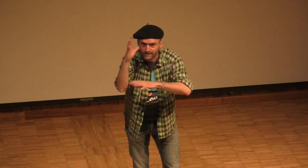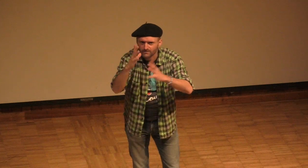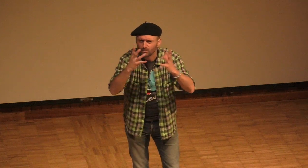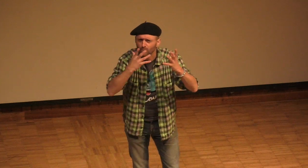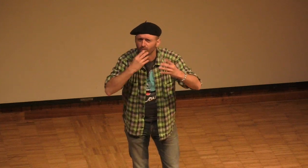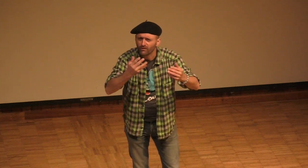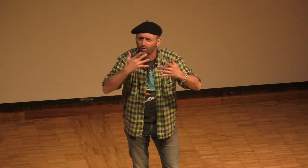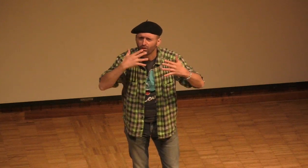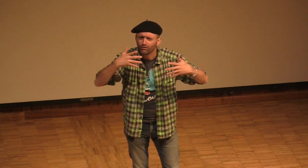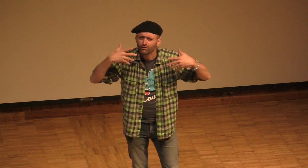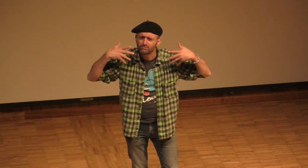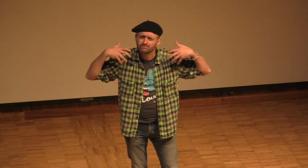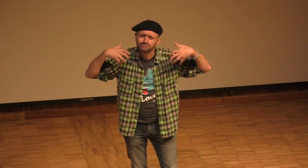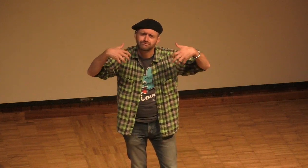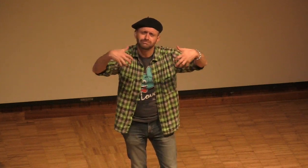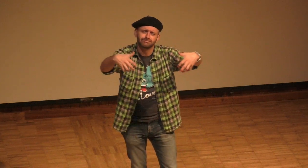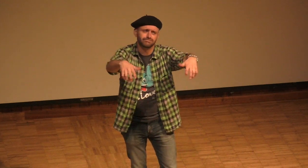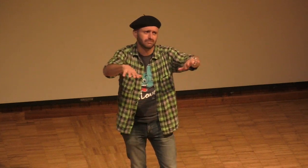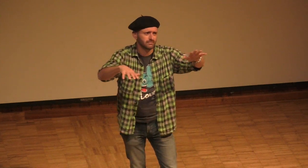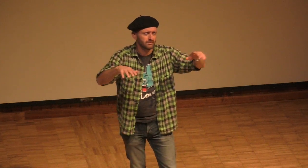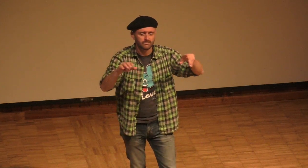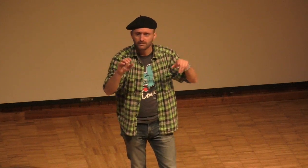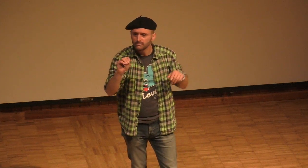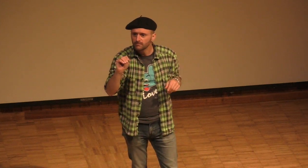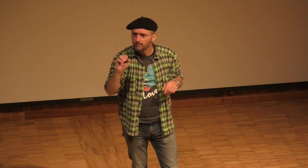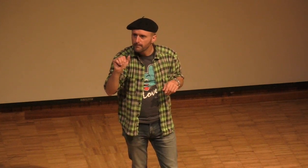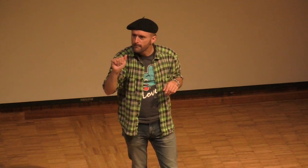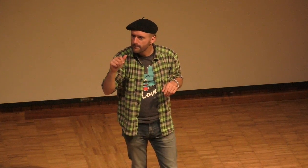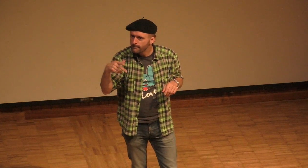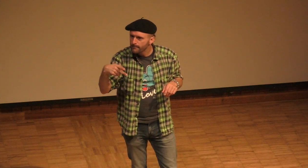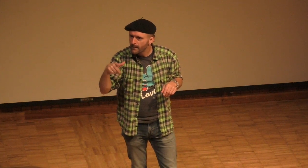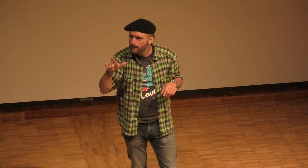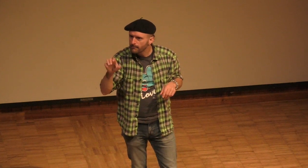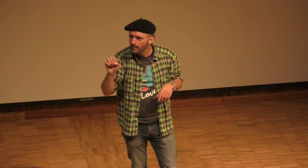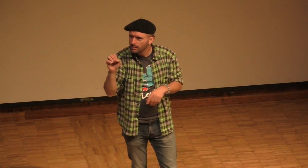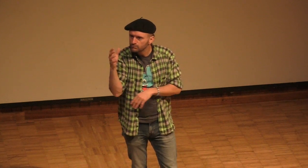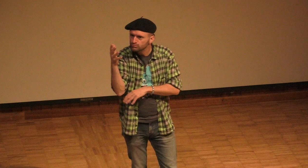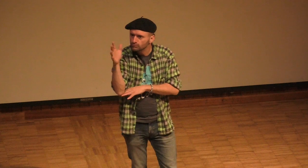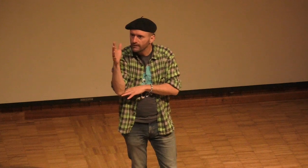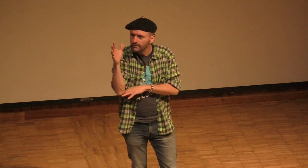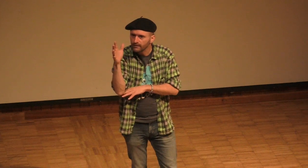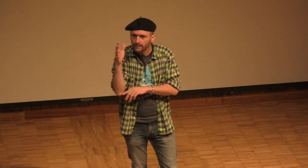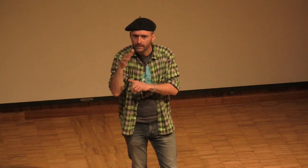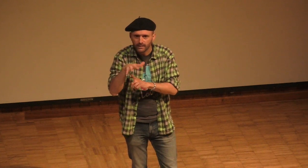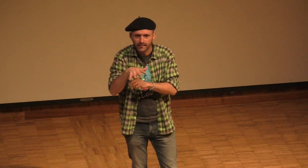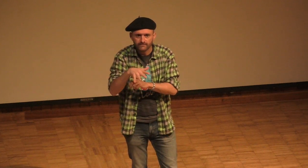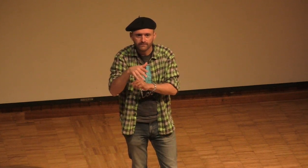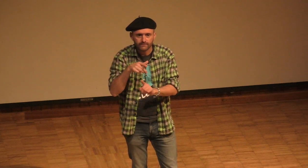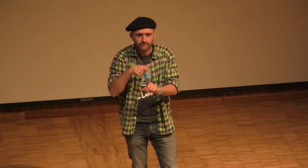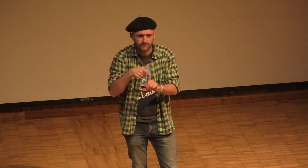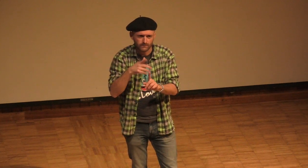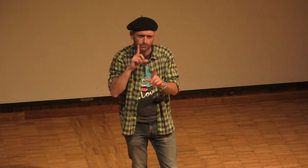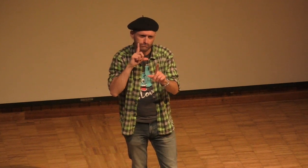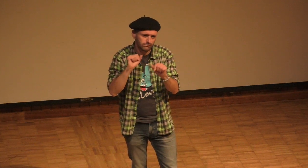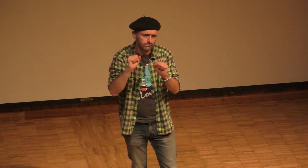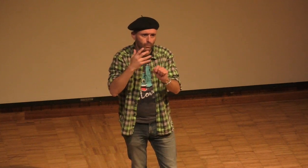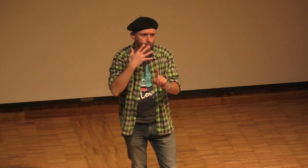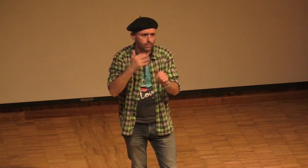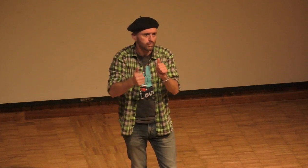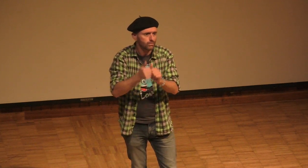then the trees and the colors and the movement from the wind and the maple trees with the leaves changing